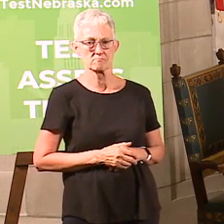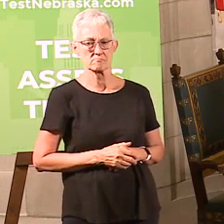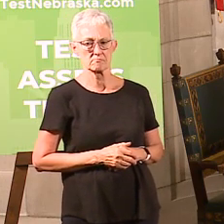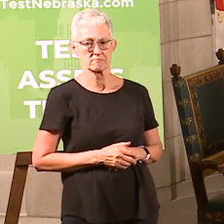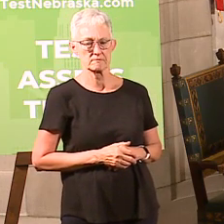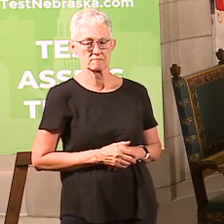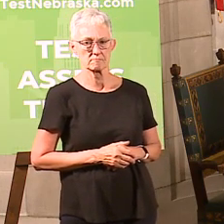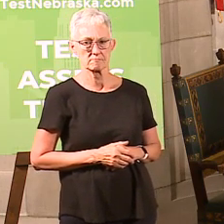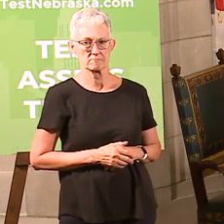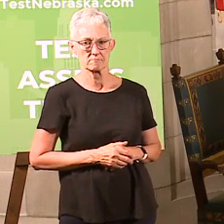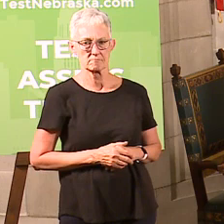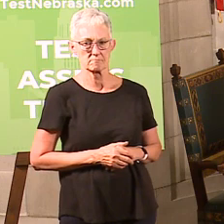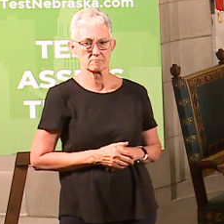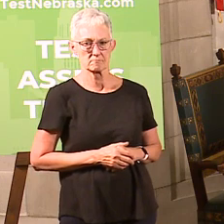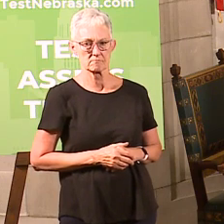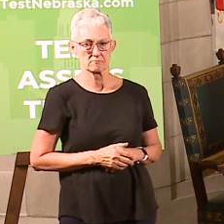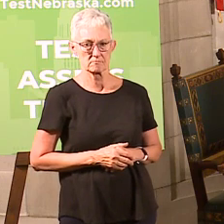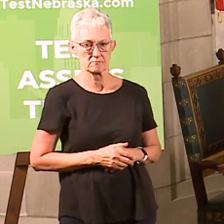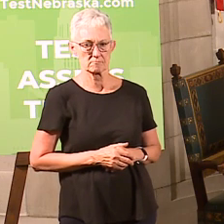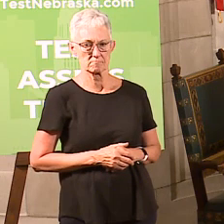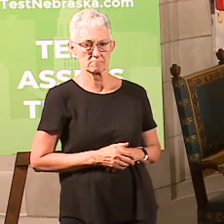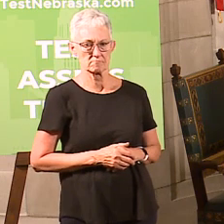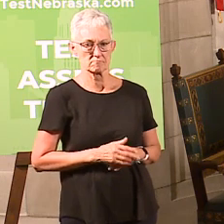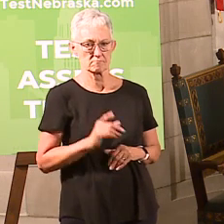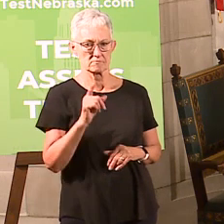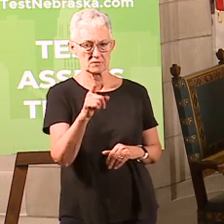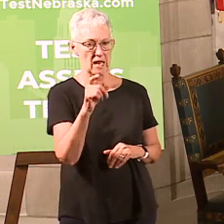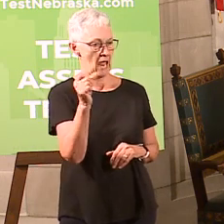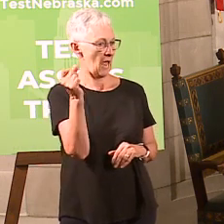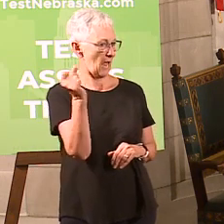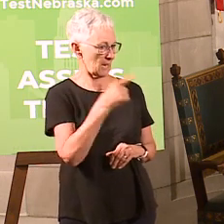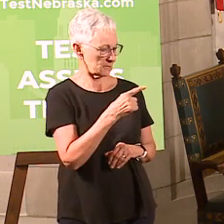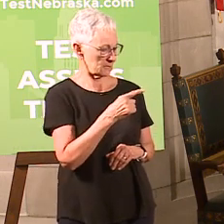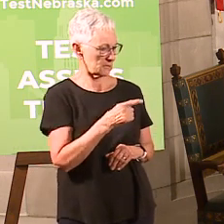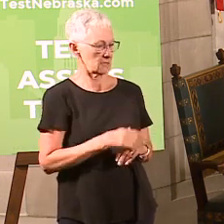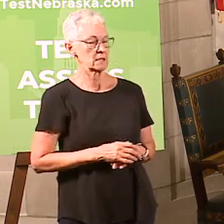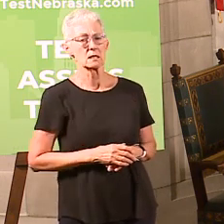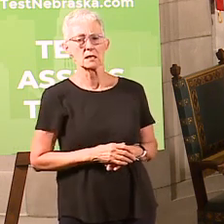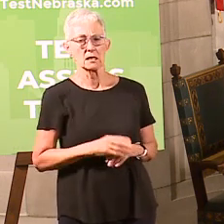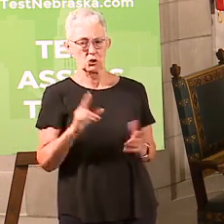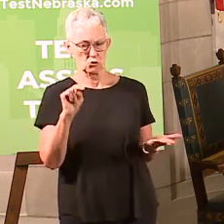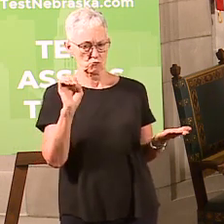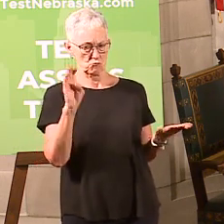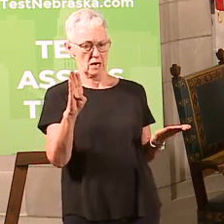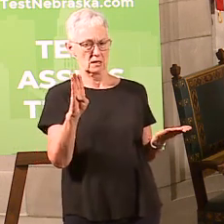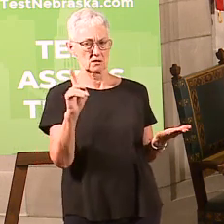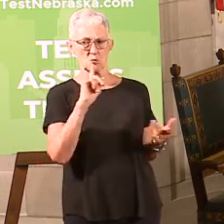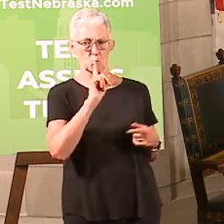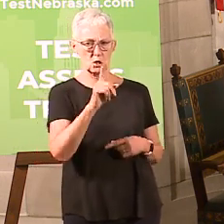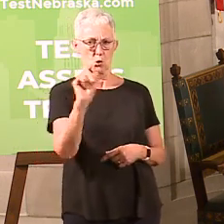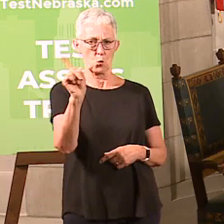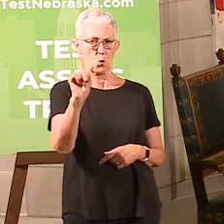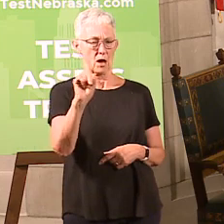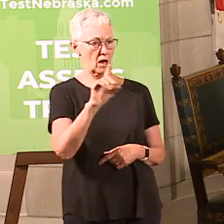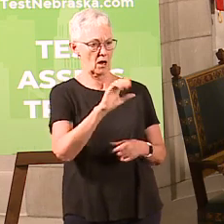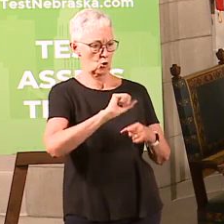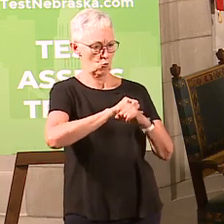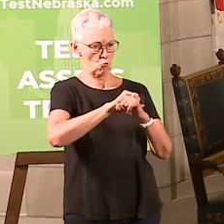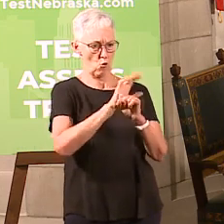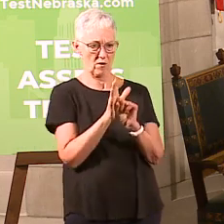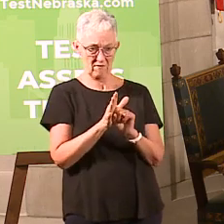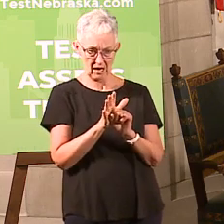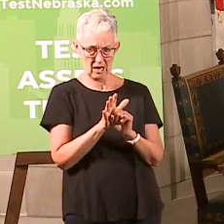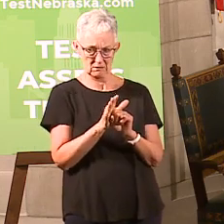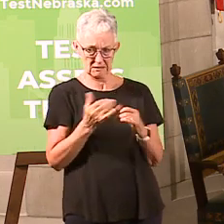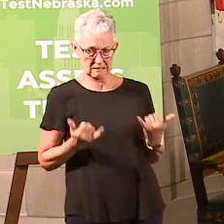feeling more comfortable going out? Is there still a risk? So the question was, where is Nebraska on the coronavirus curve? Should people feel comfortable